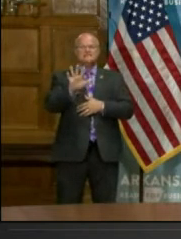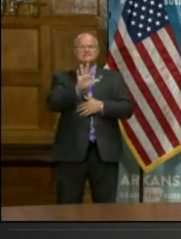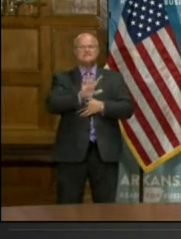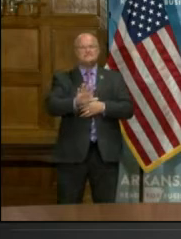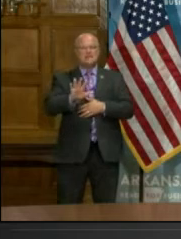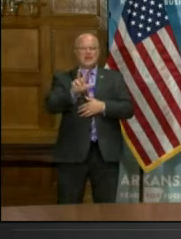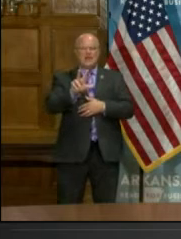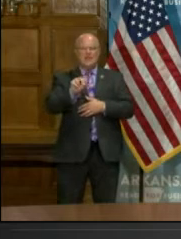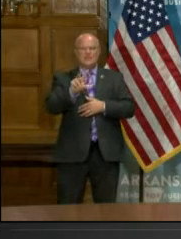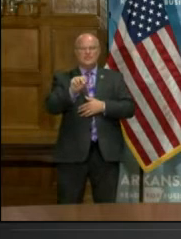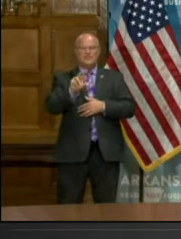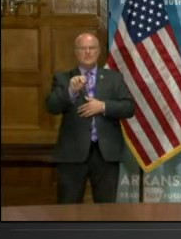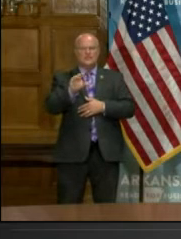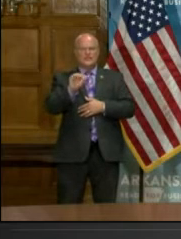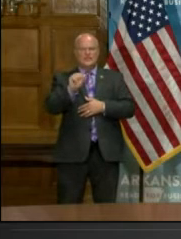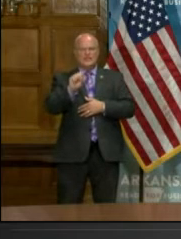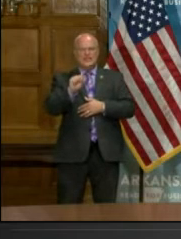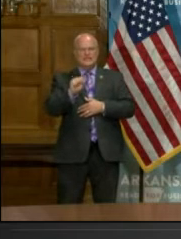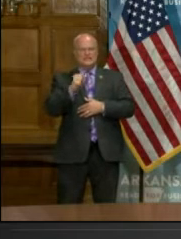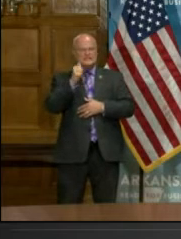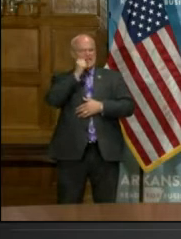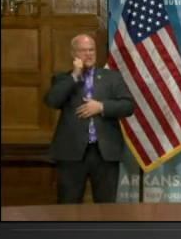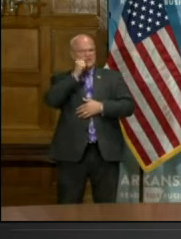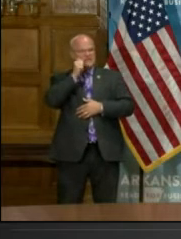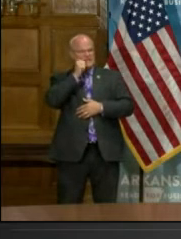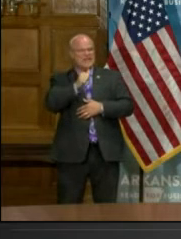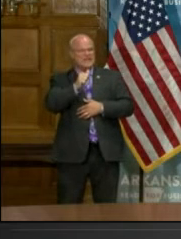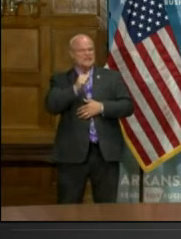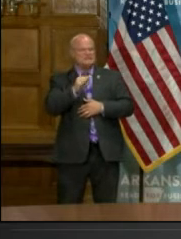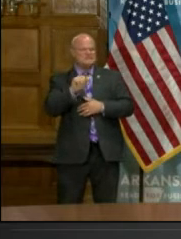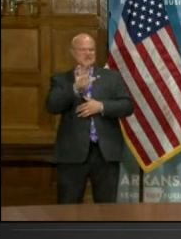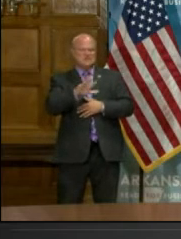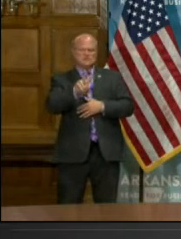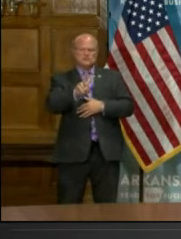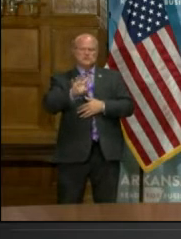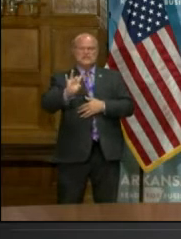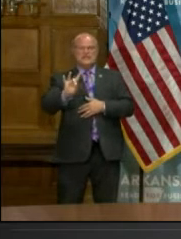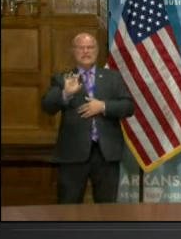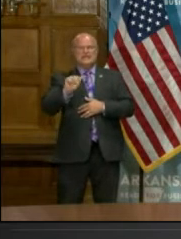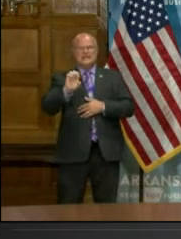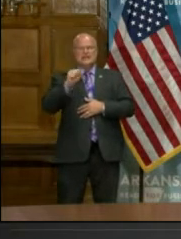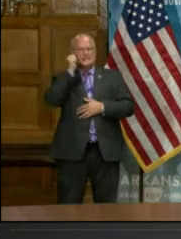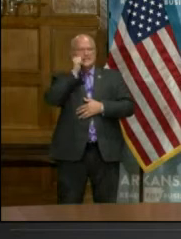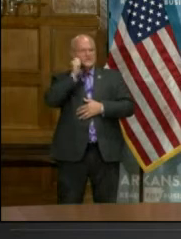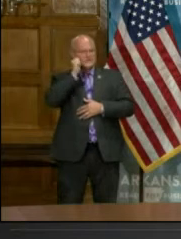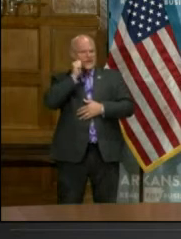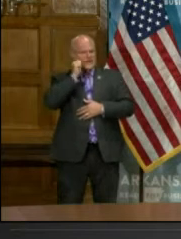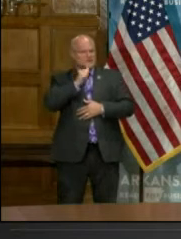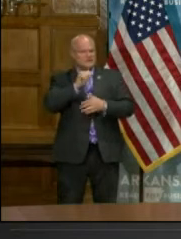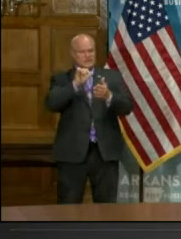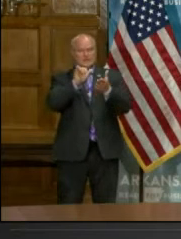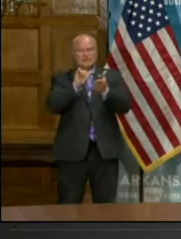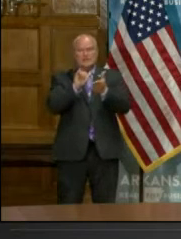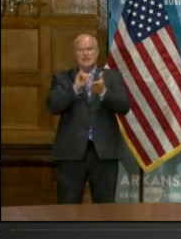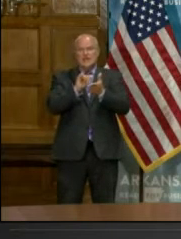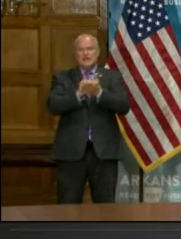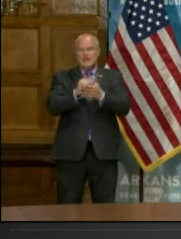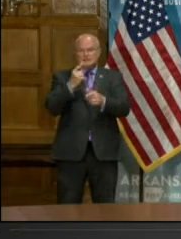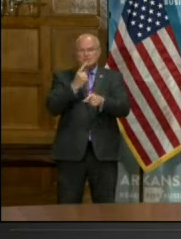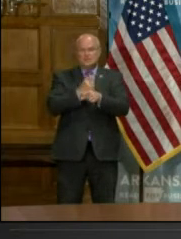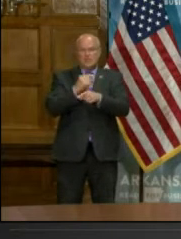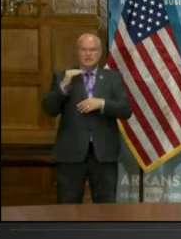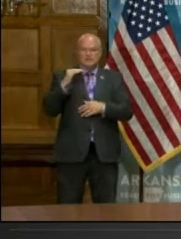30 cases a day, new cases, a little bit less than that, 28. And so that's in the